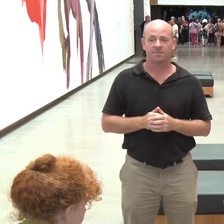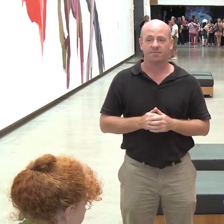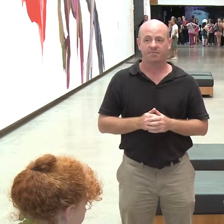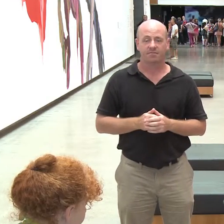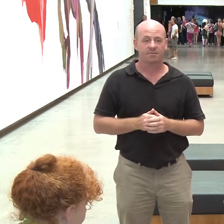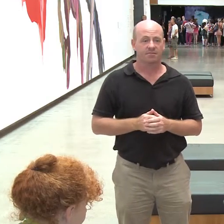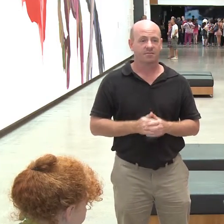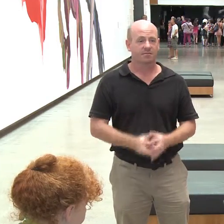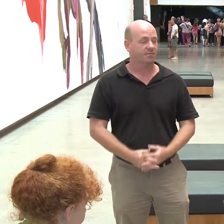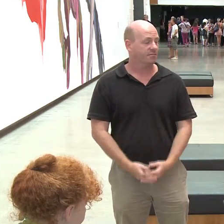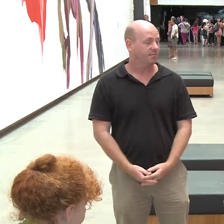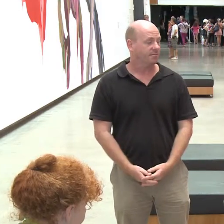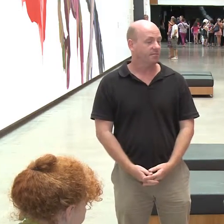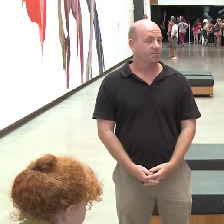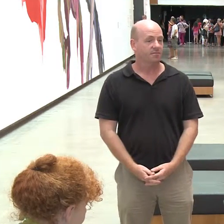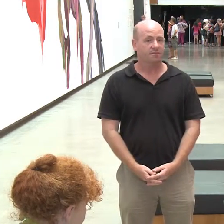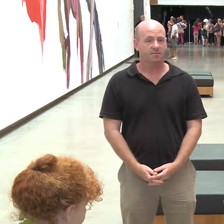around.